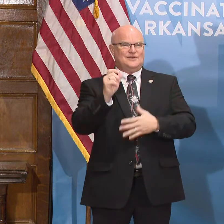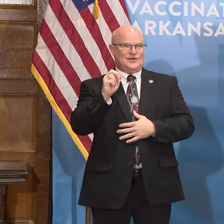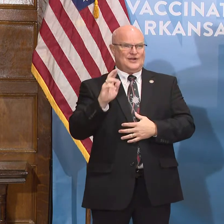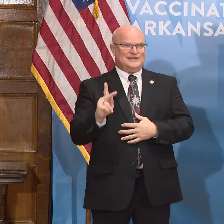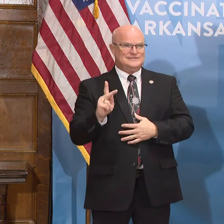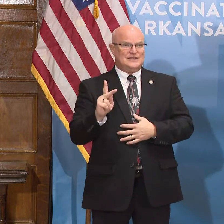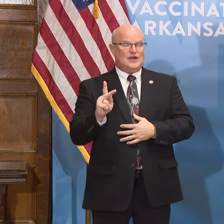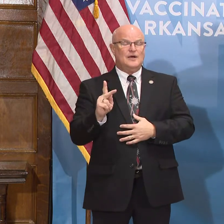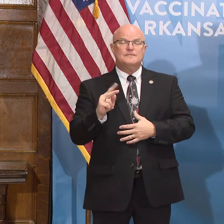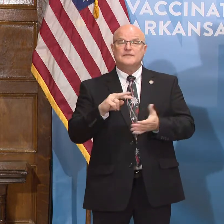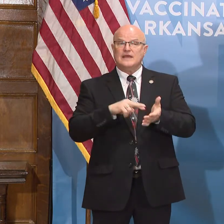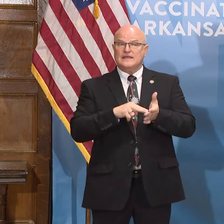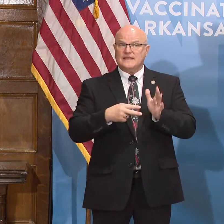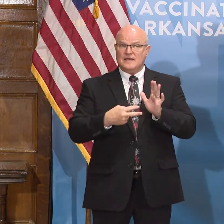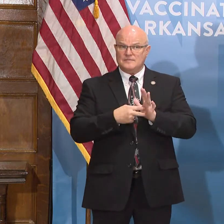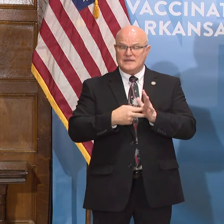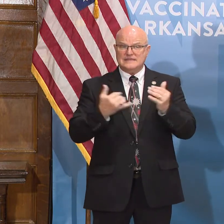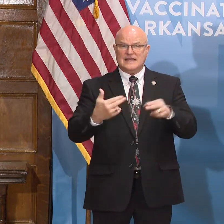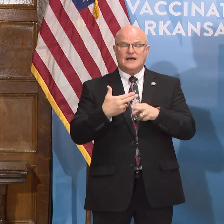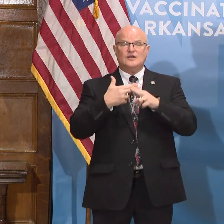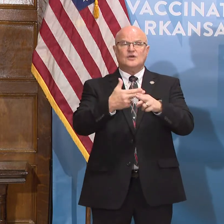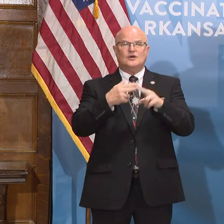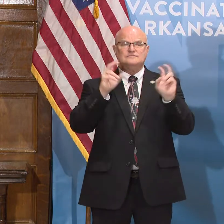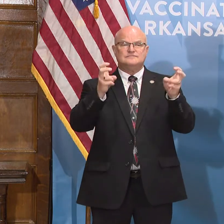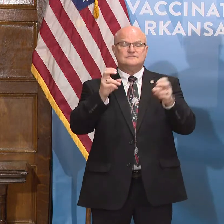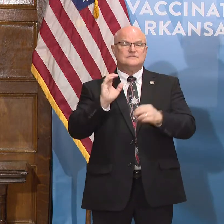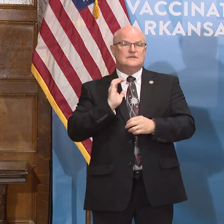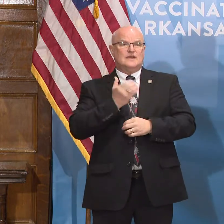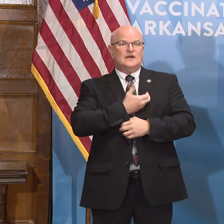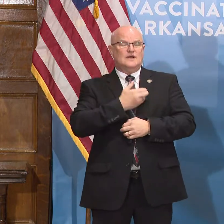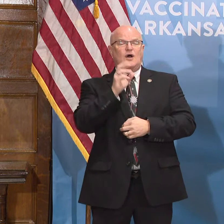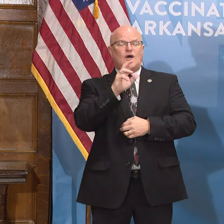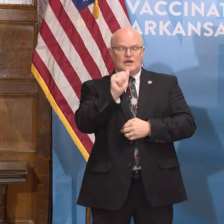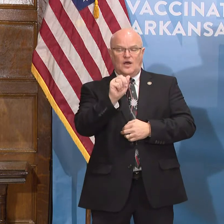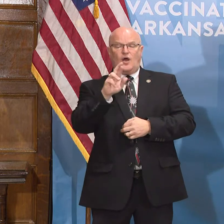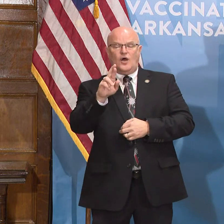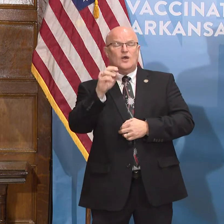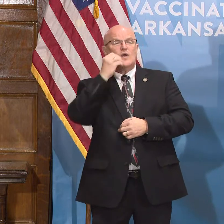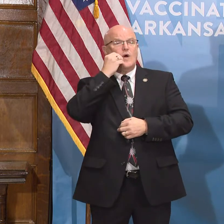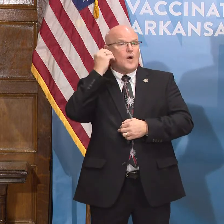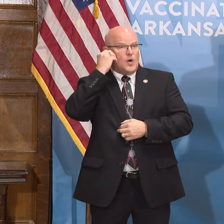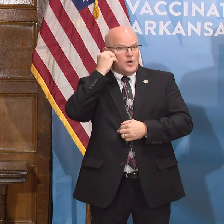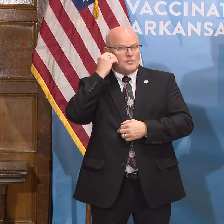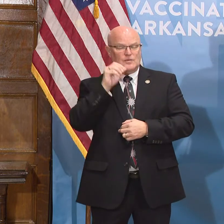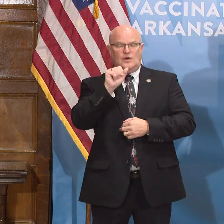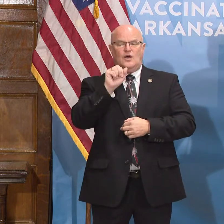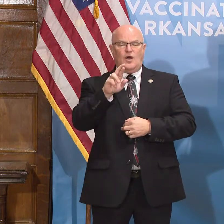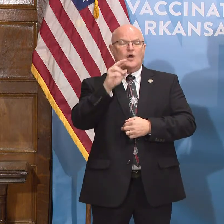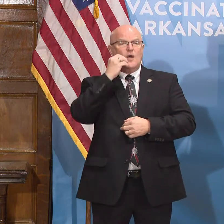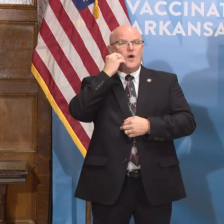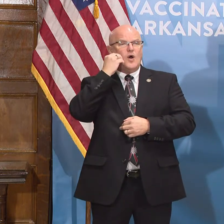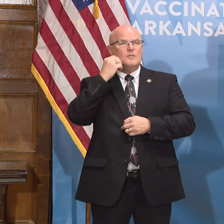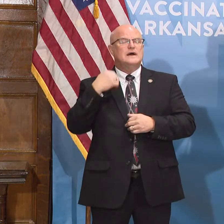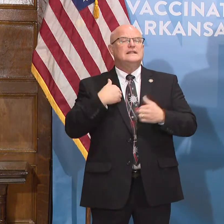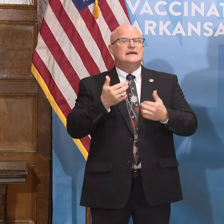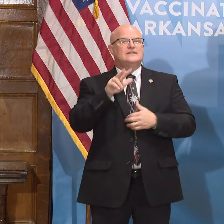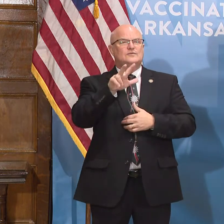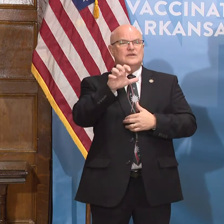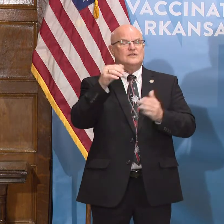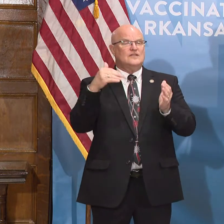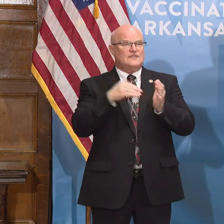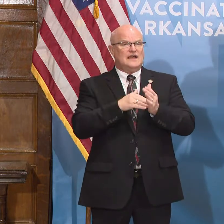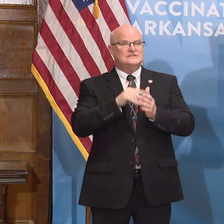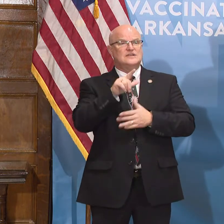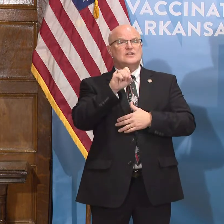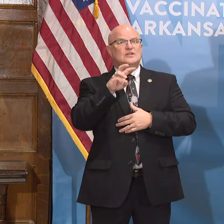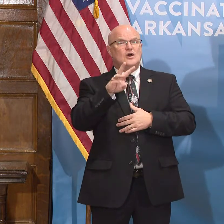Arkansas, which will be now called Our Home, and this will allow 300,000 low-income Arkansans to